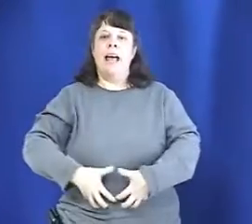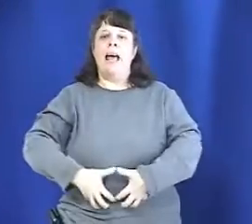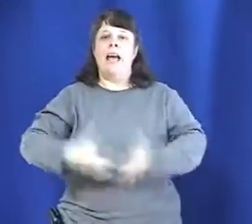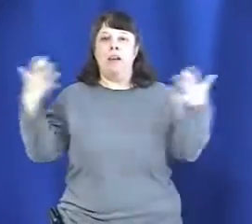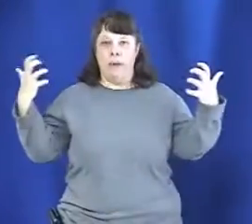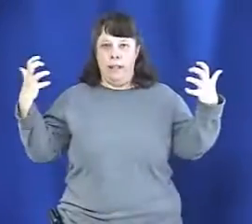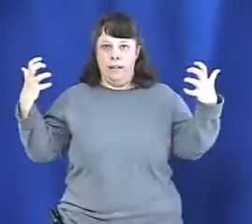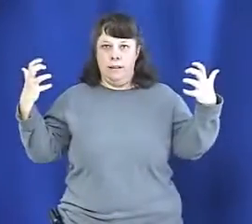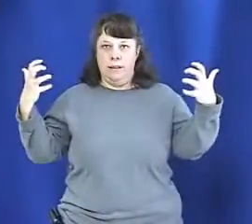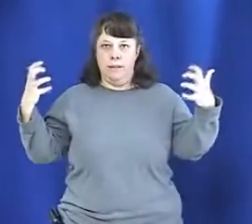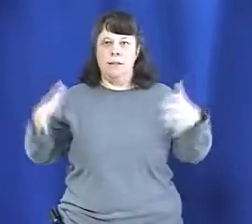Angry.